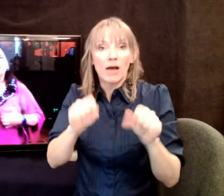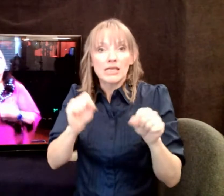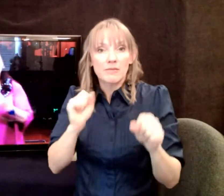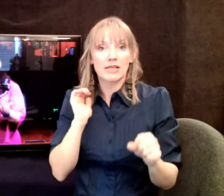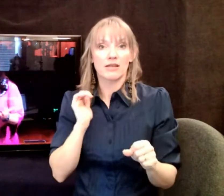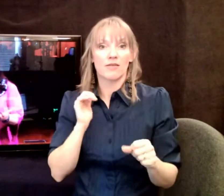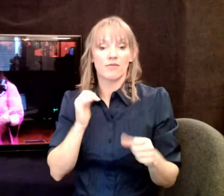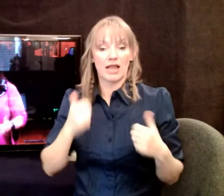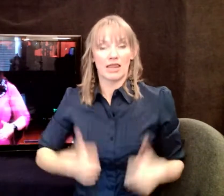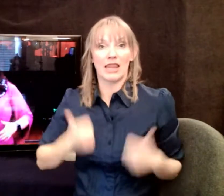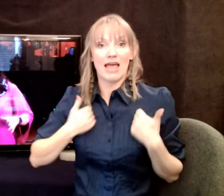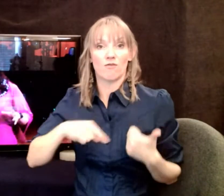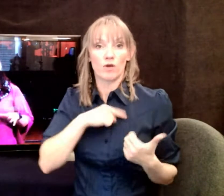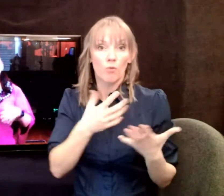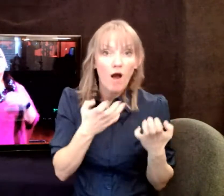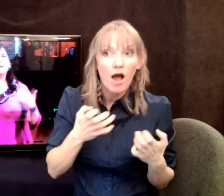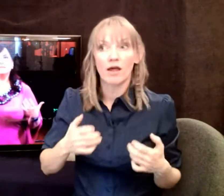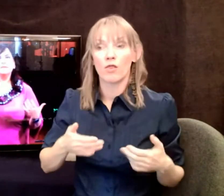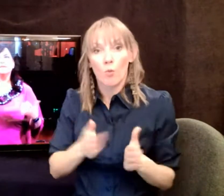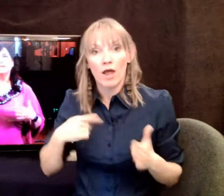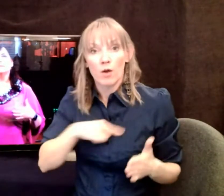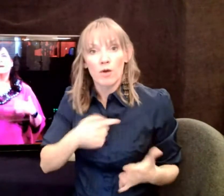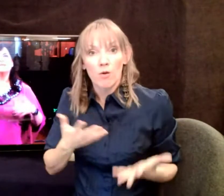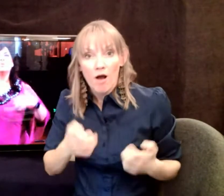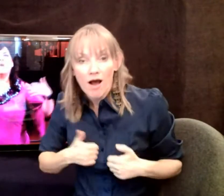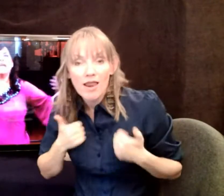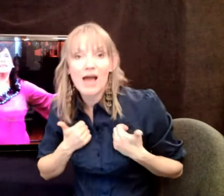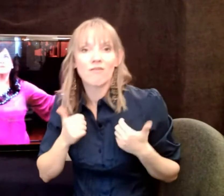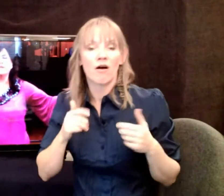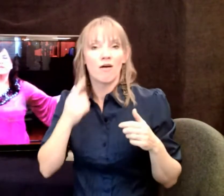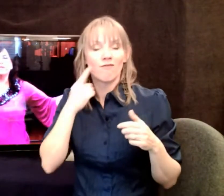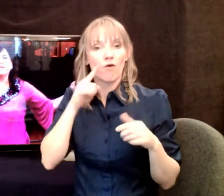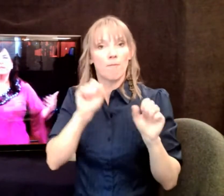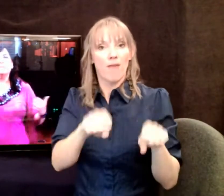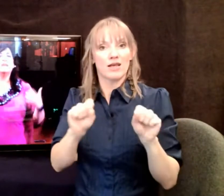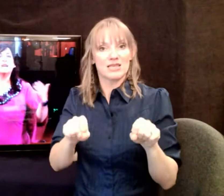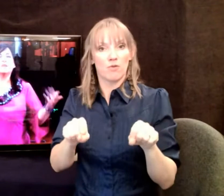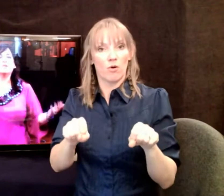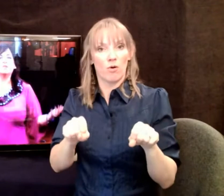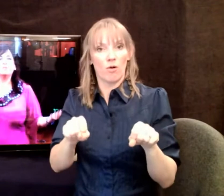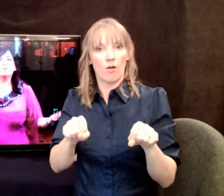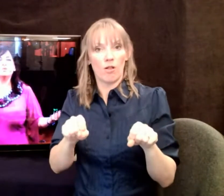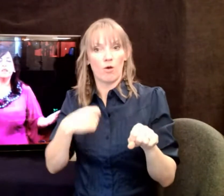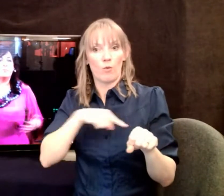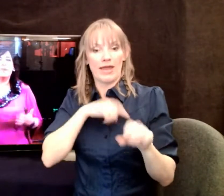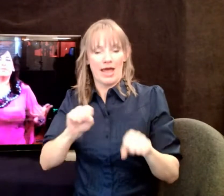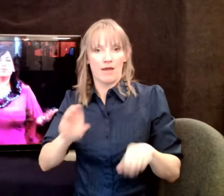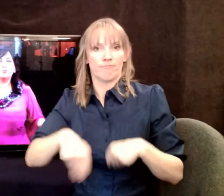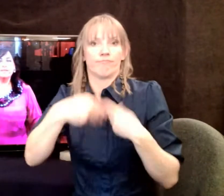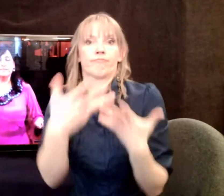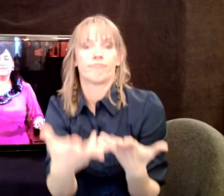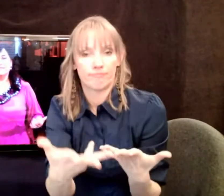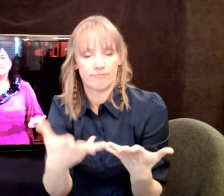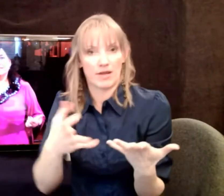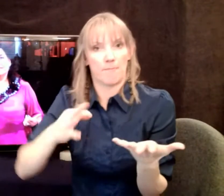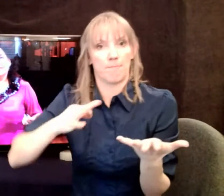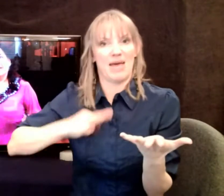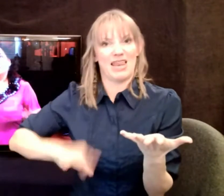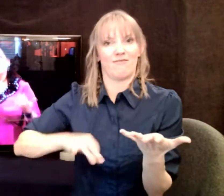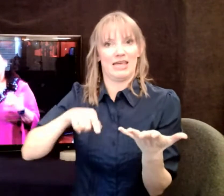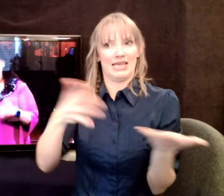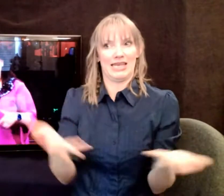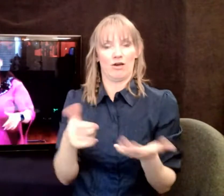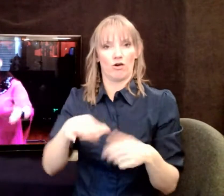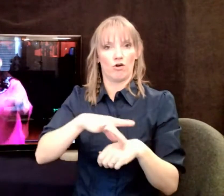the way we want to lead it, for the possible ways that we could be a contribution and a beneficial presence.